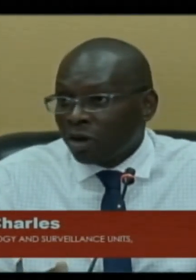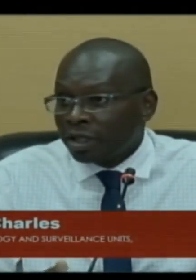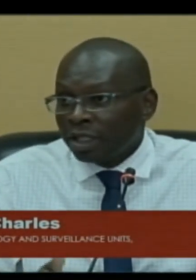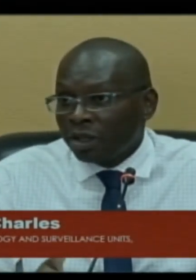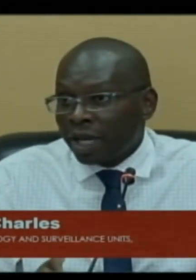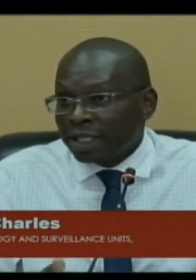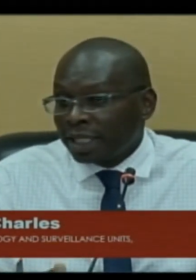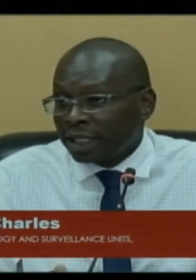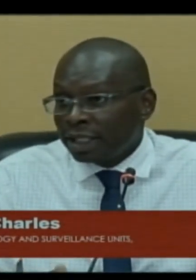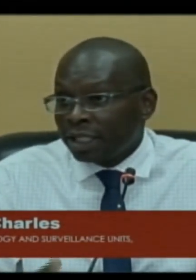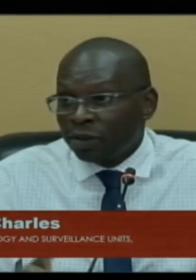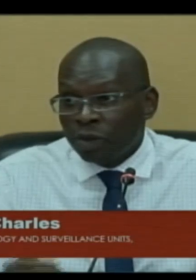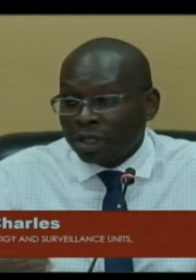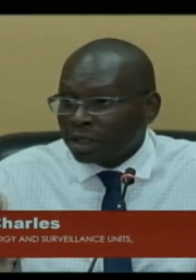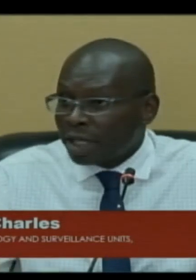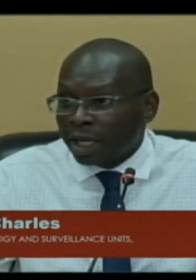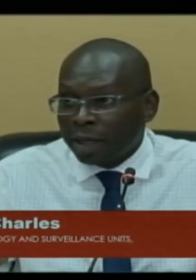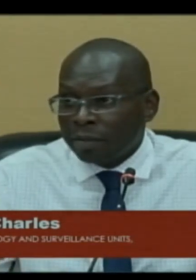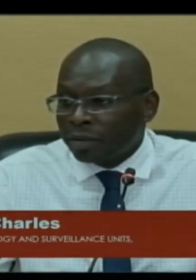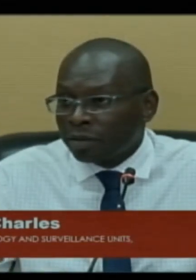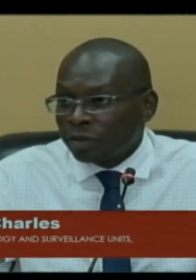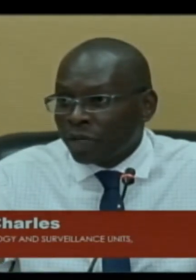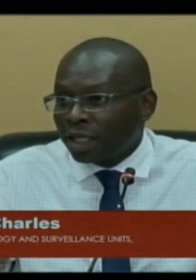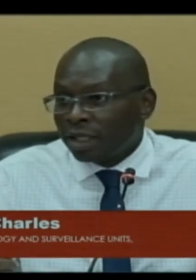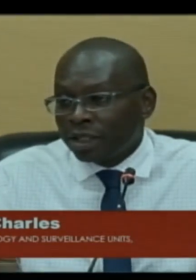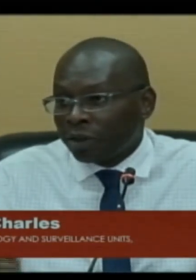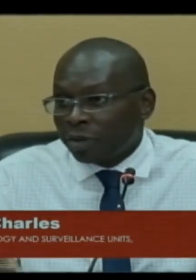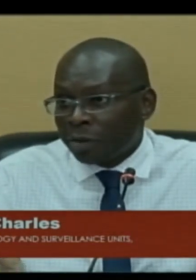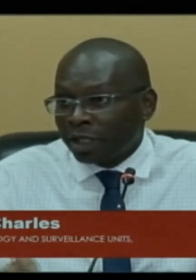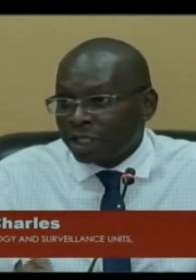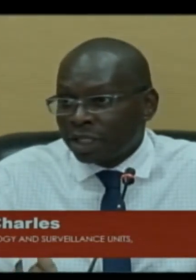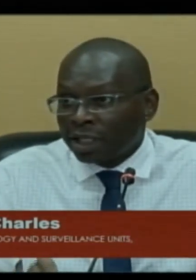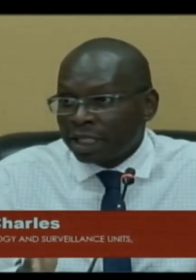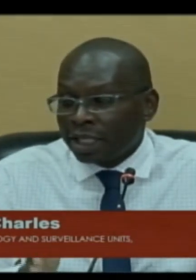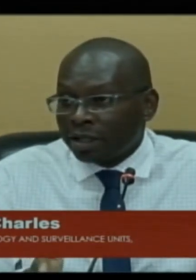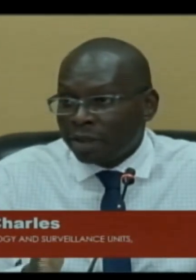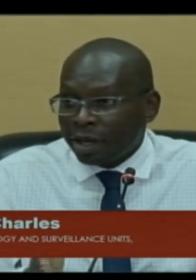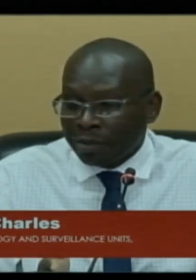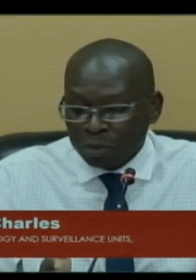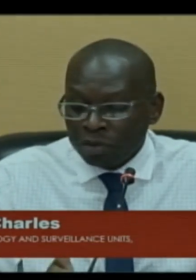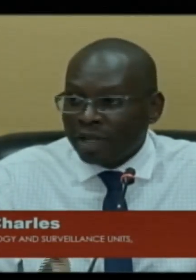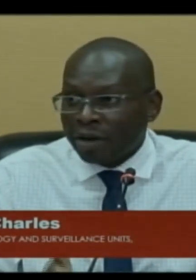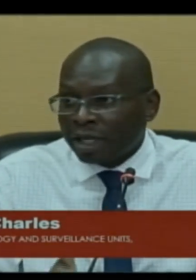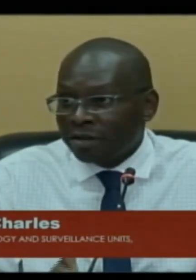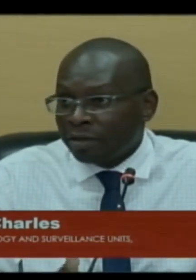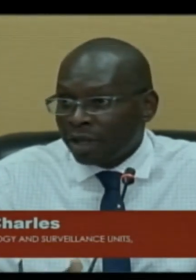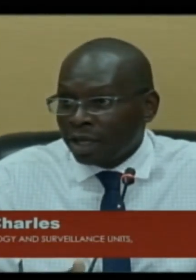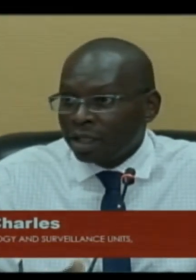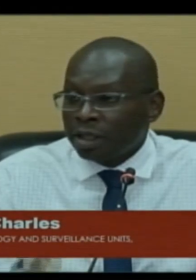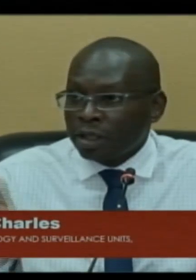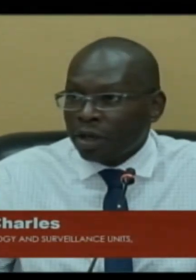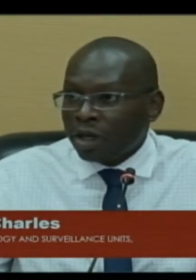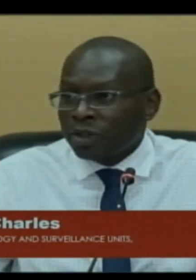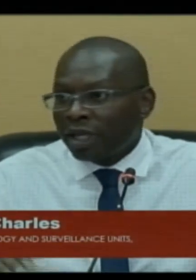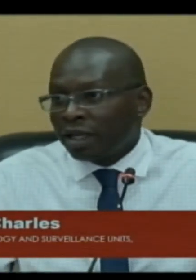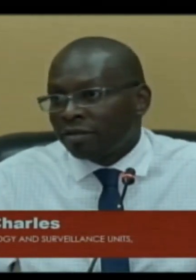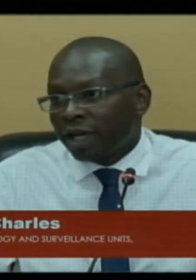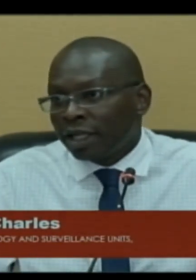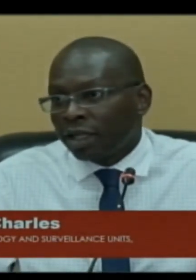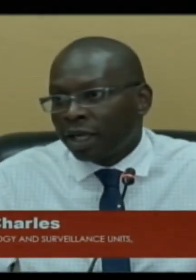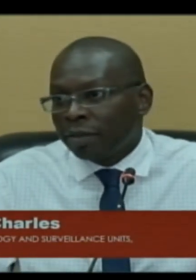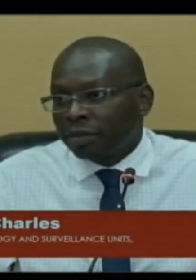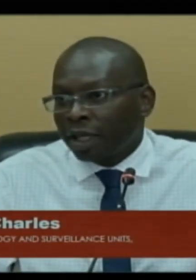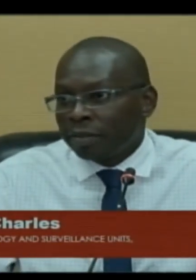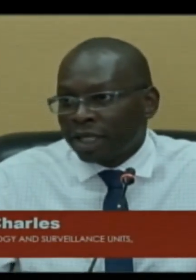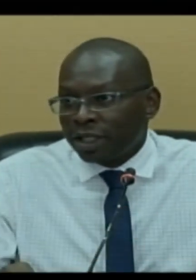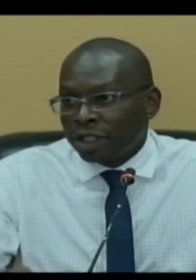to be quarantined or isolated, they do not re-enter the general population. They are moved directly from there onto their